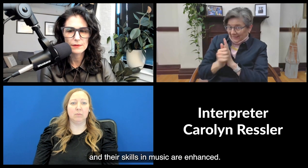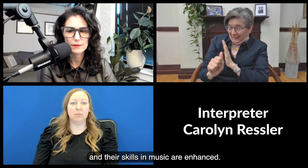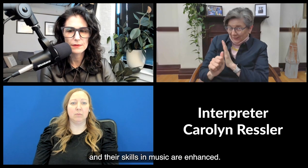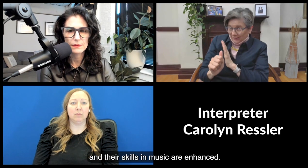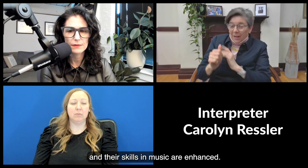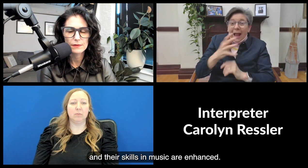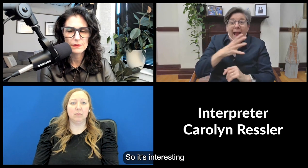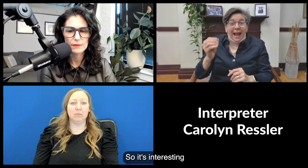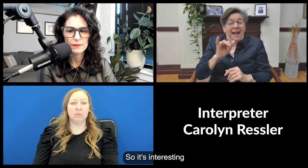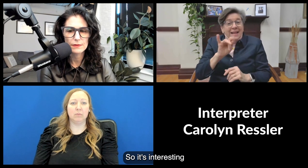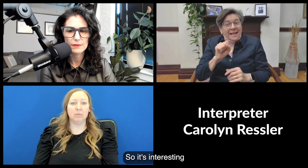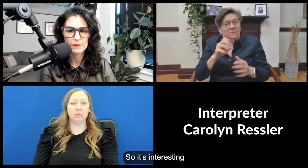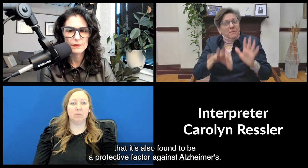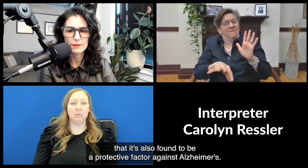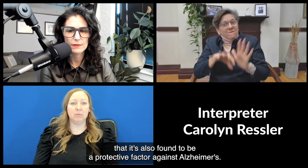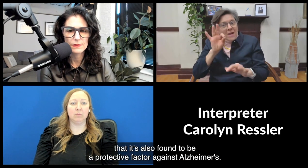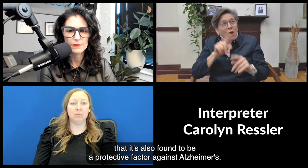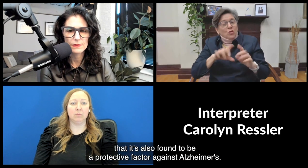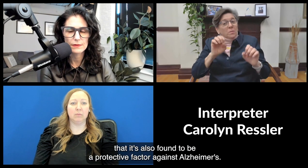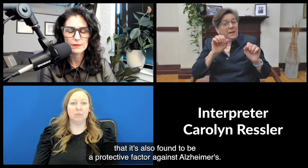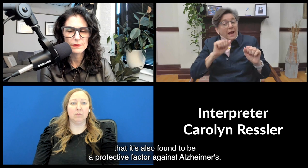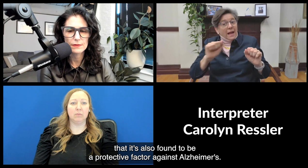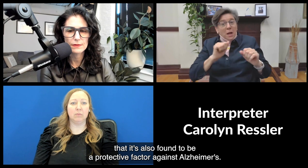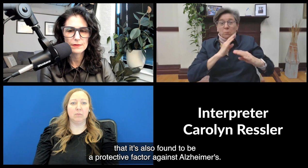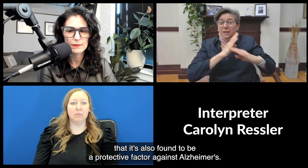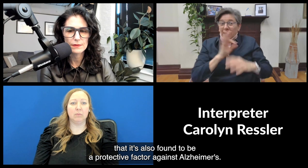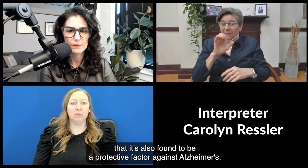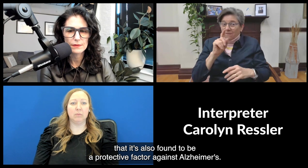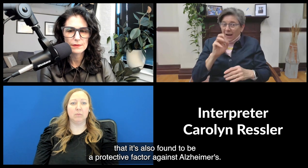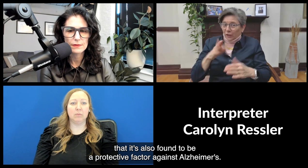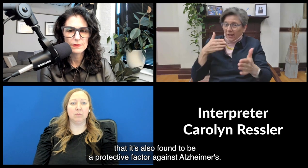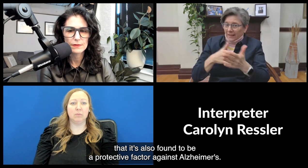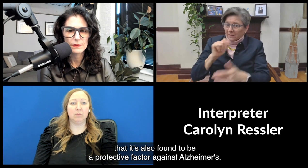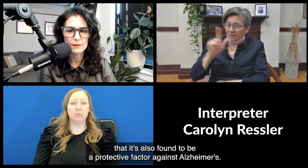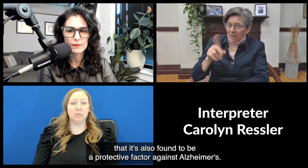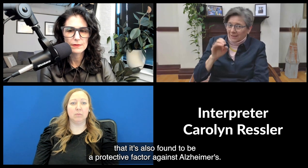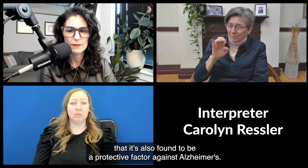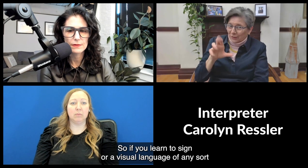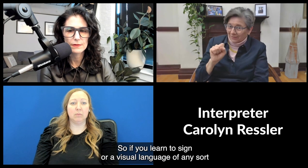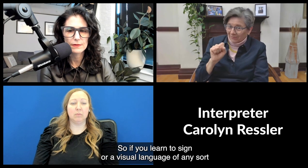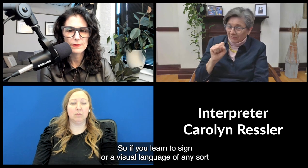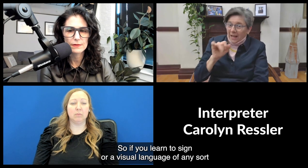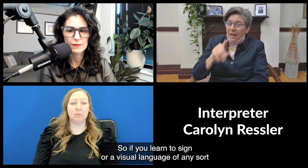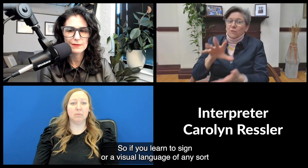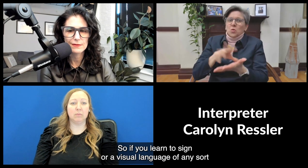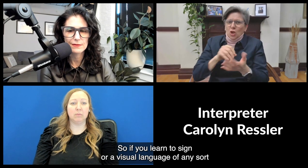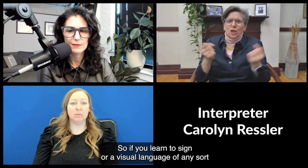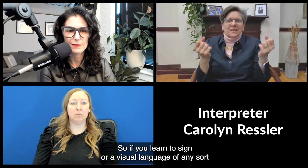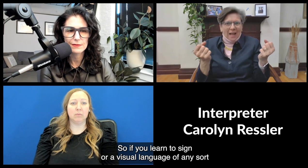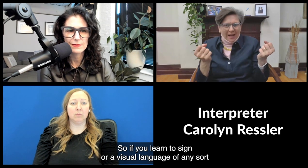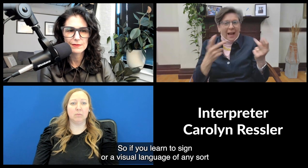their computational skills, and their skills in music are enhanced. So it's interesting that it's also found to be a protective